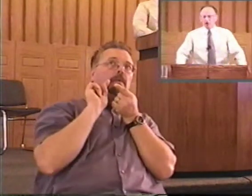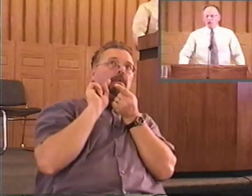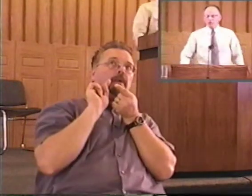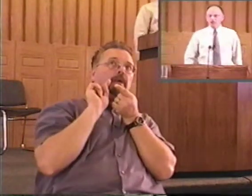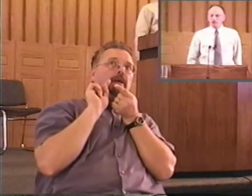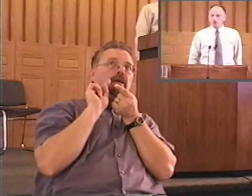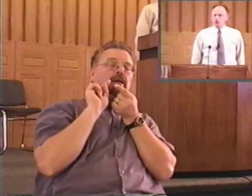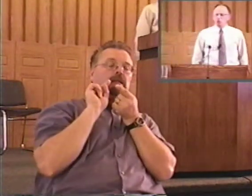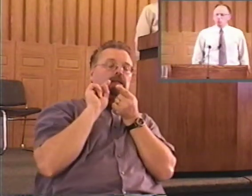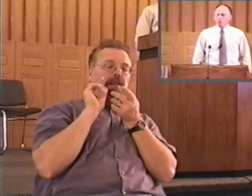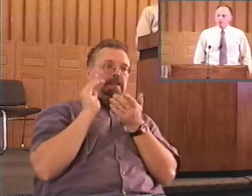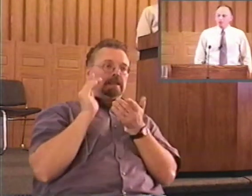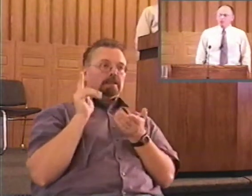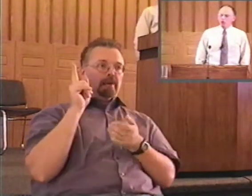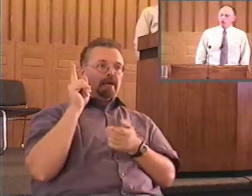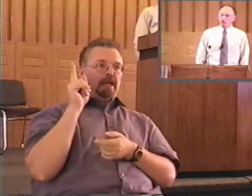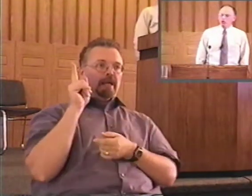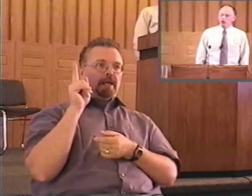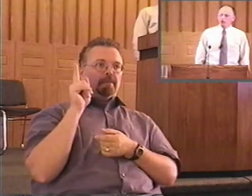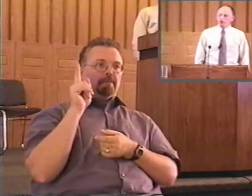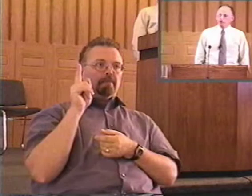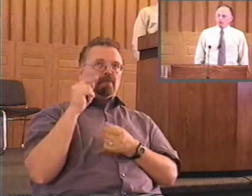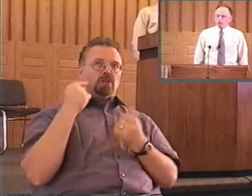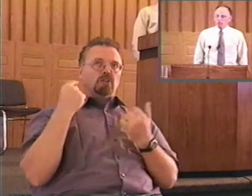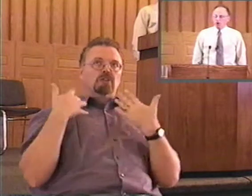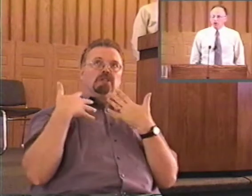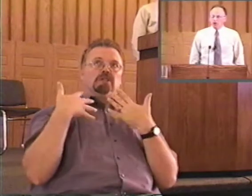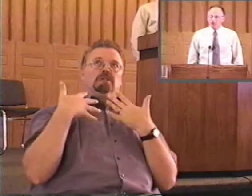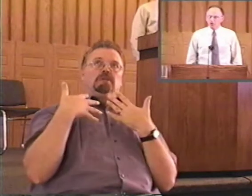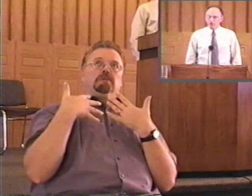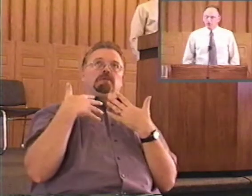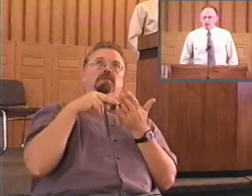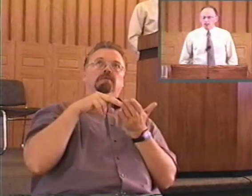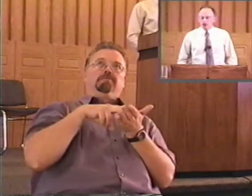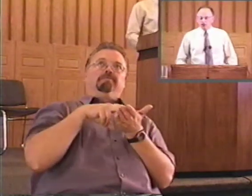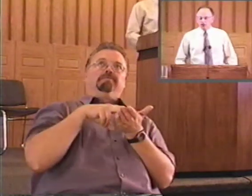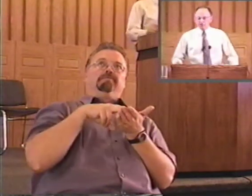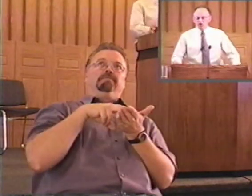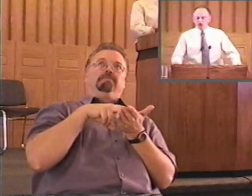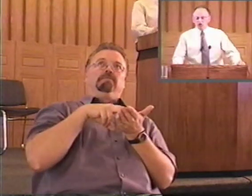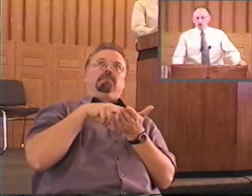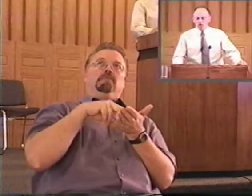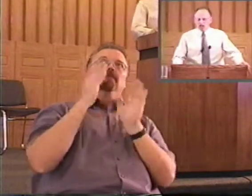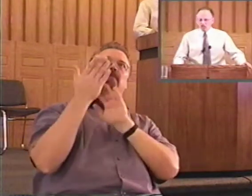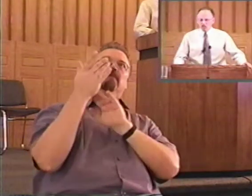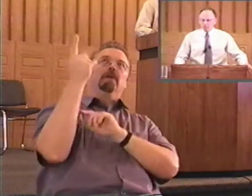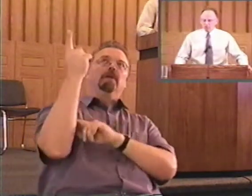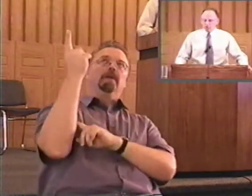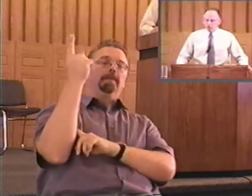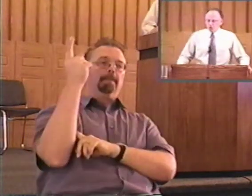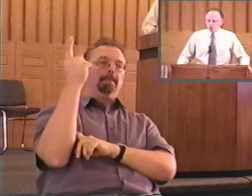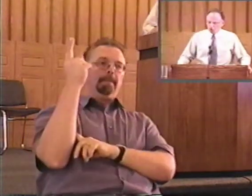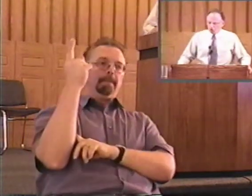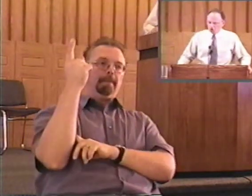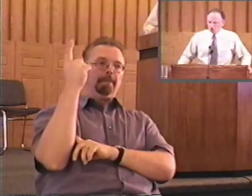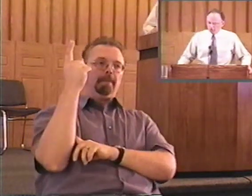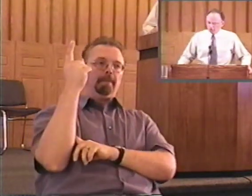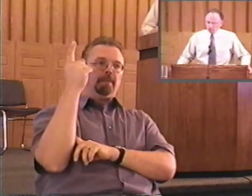To fear God is to tremble before God. To fear God is to